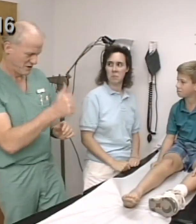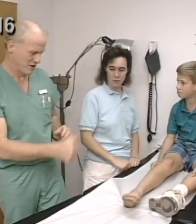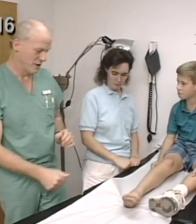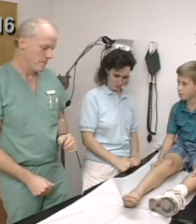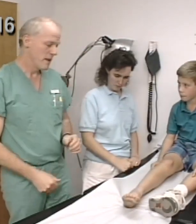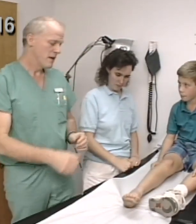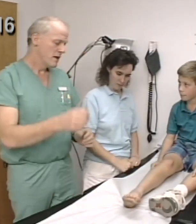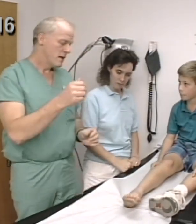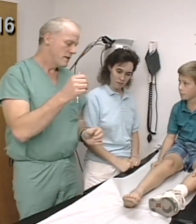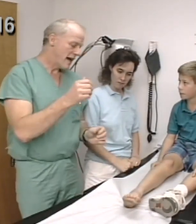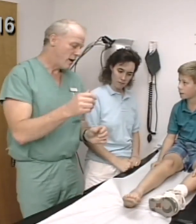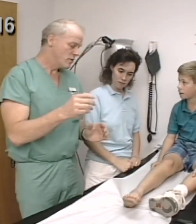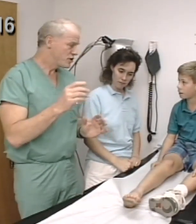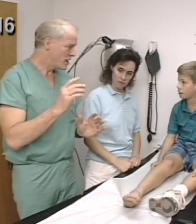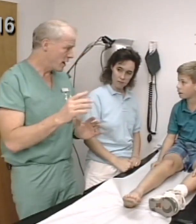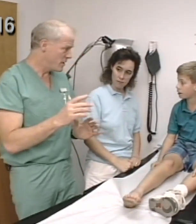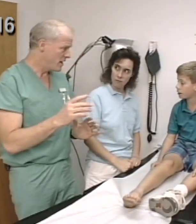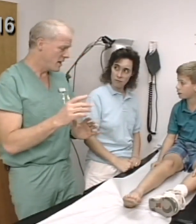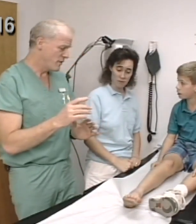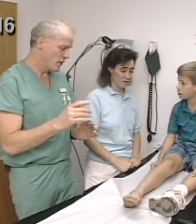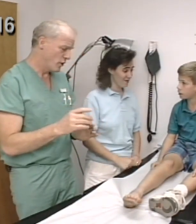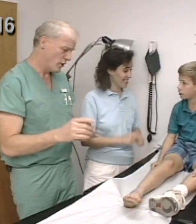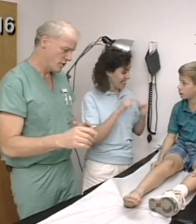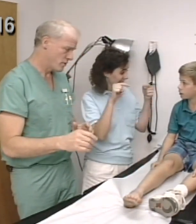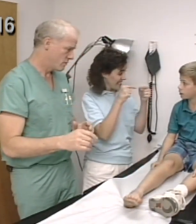Good. Now, tell me if it hurts.